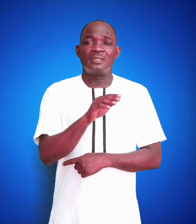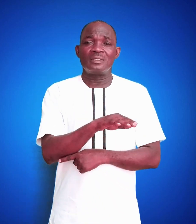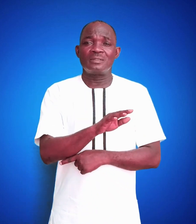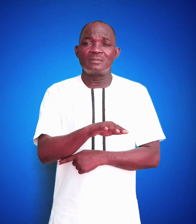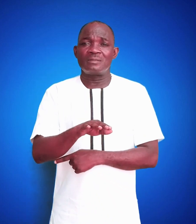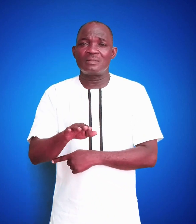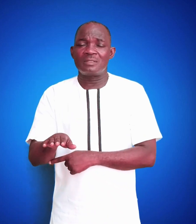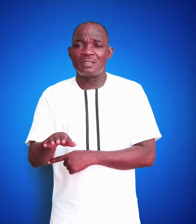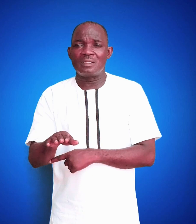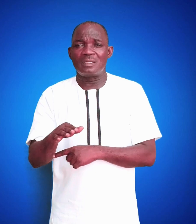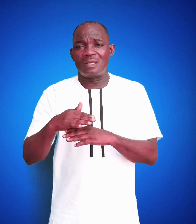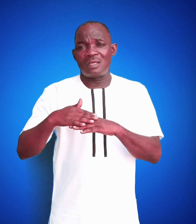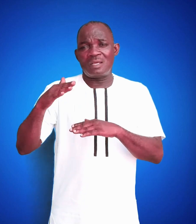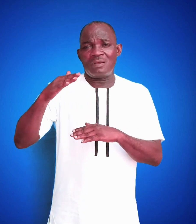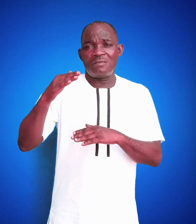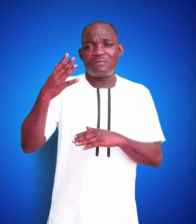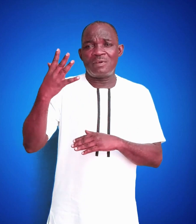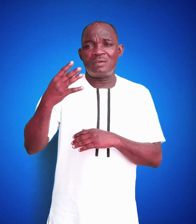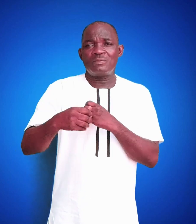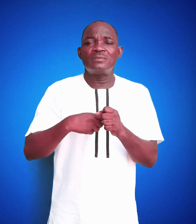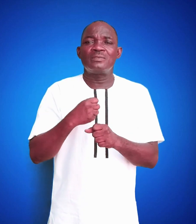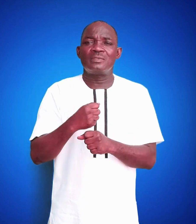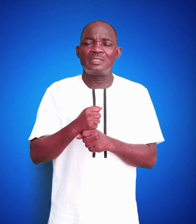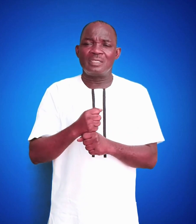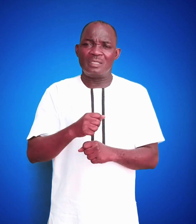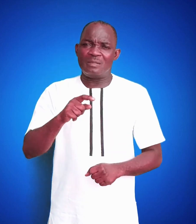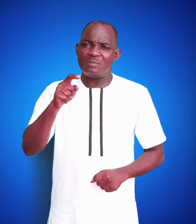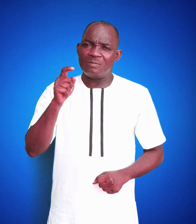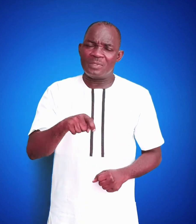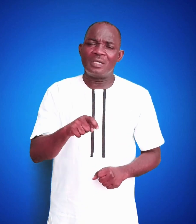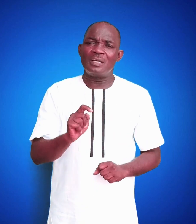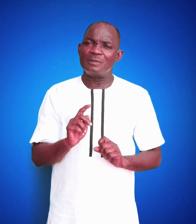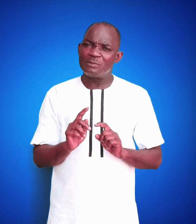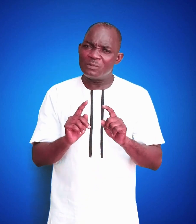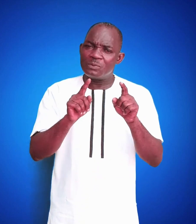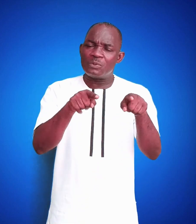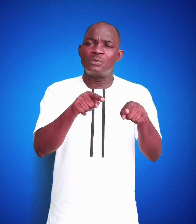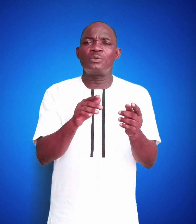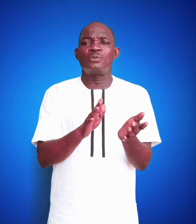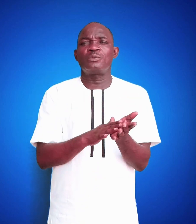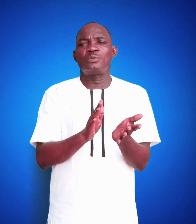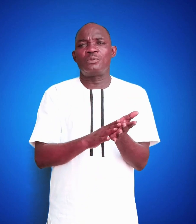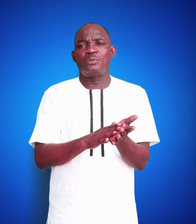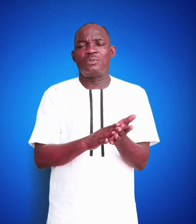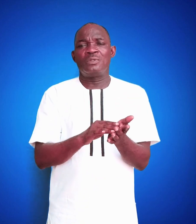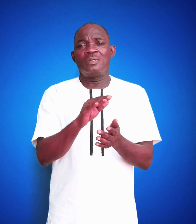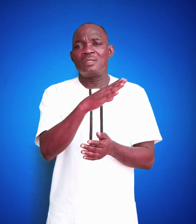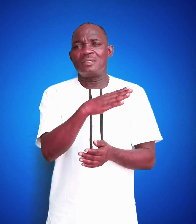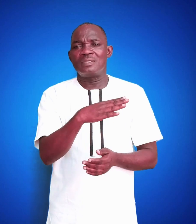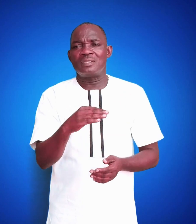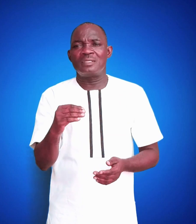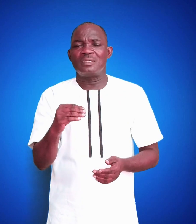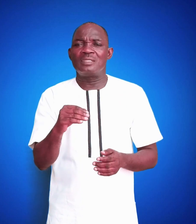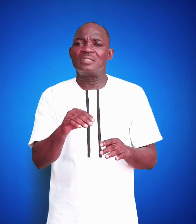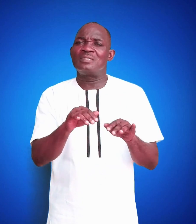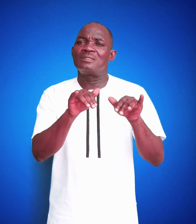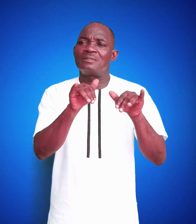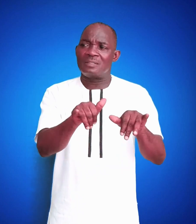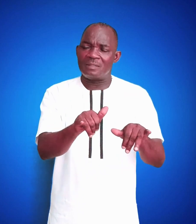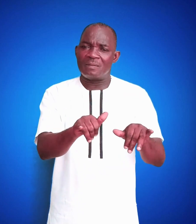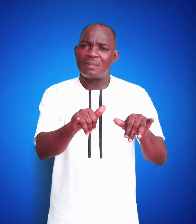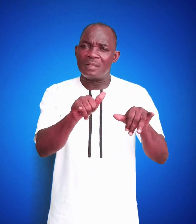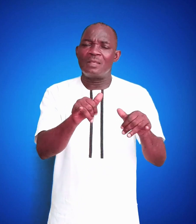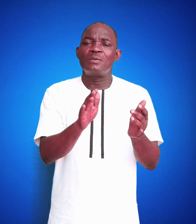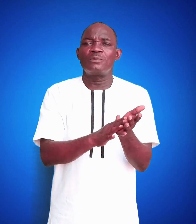Children above 5 years must go to school and stay